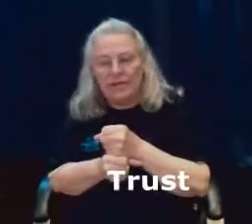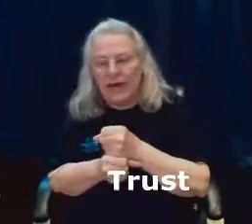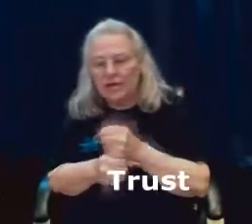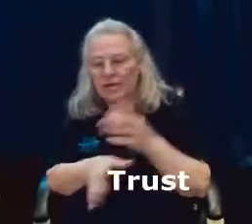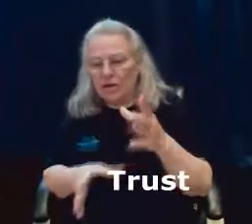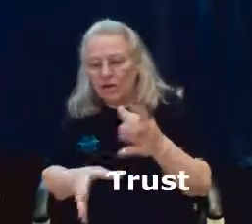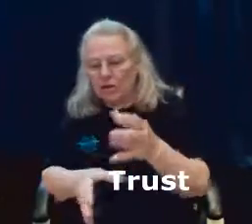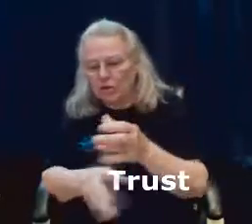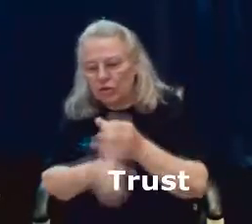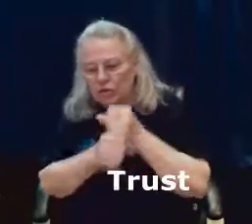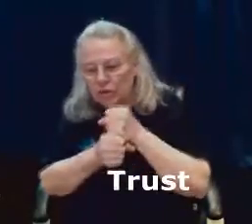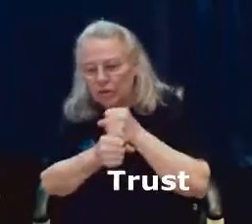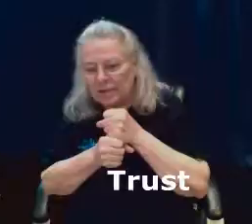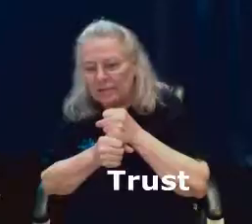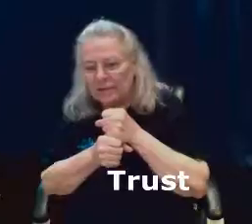that. Trust.